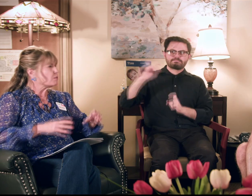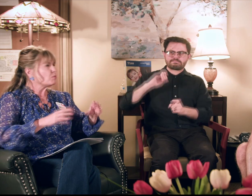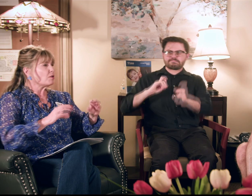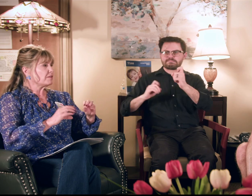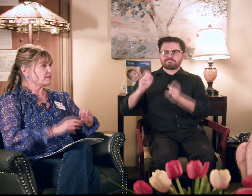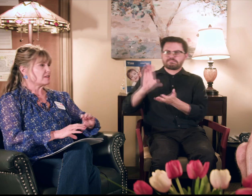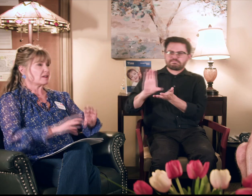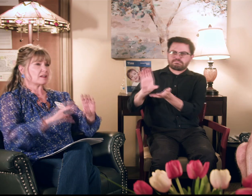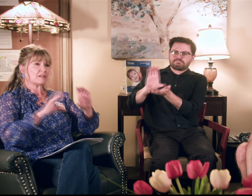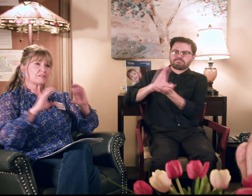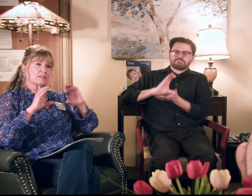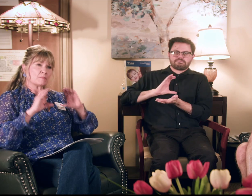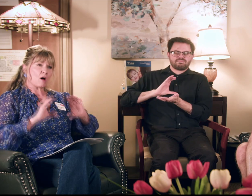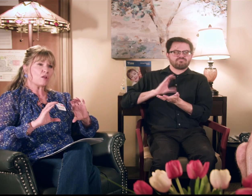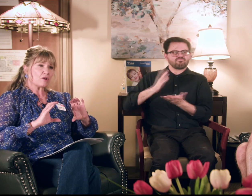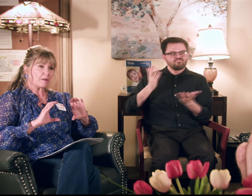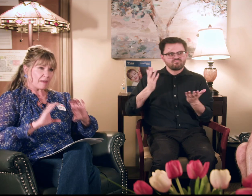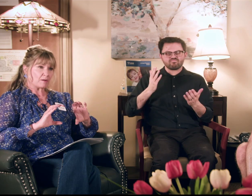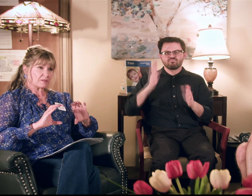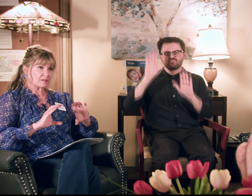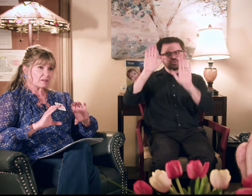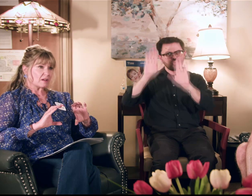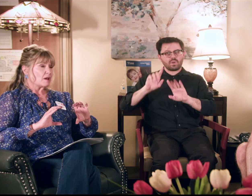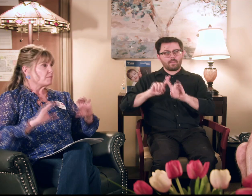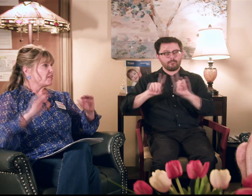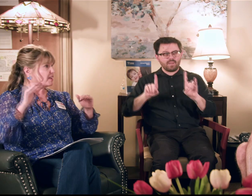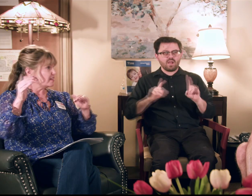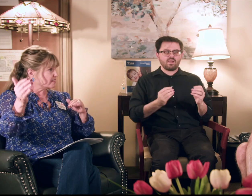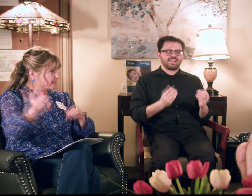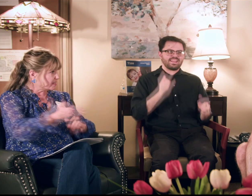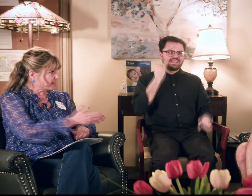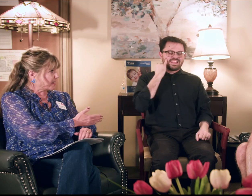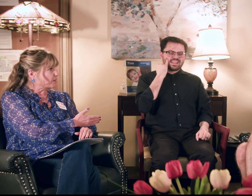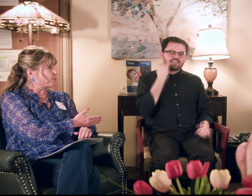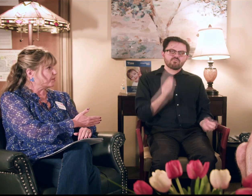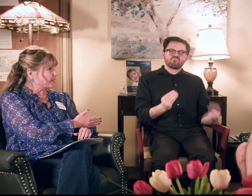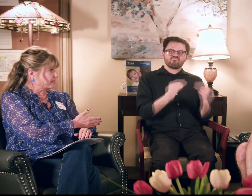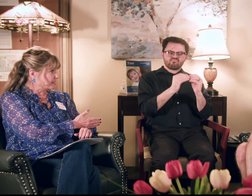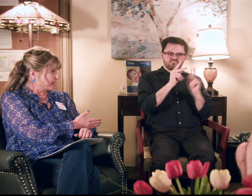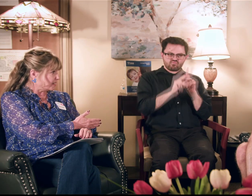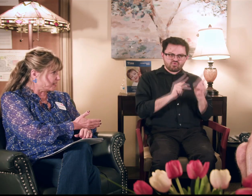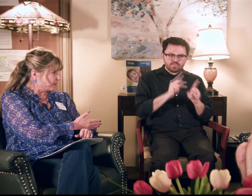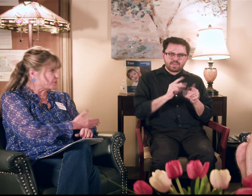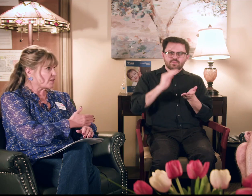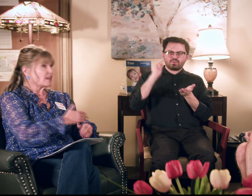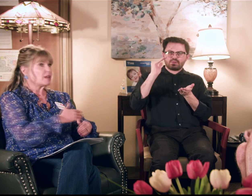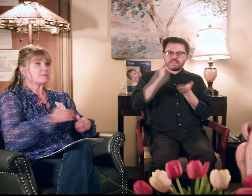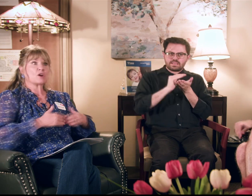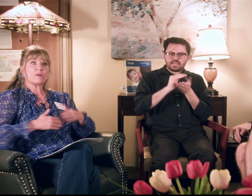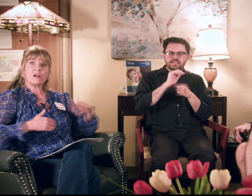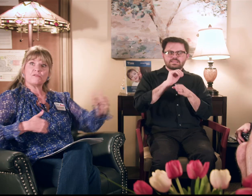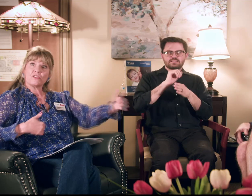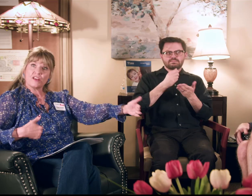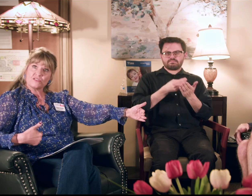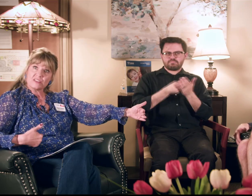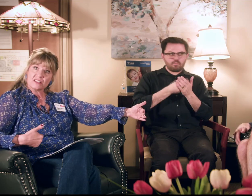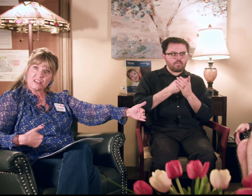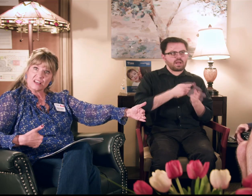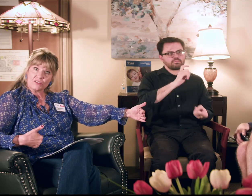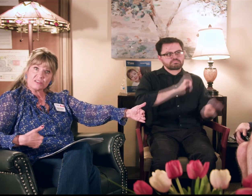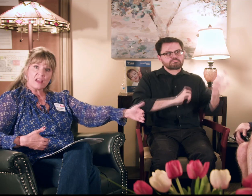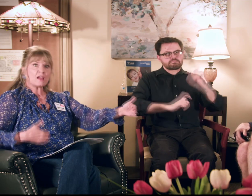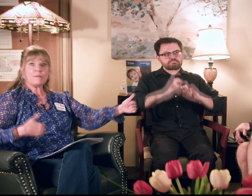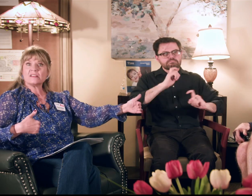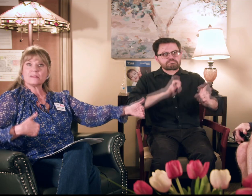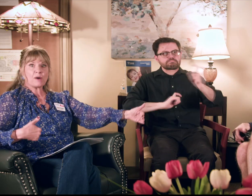that we can get, the more of us that can give smaller amounts, but that can sustain the work that's needed here, so that keeps going on for another